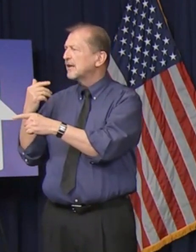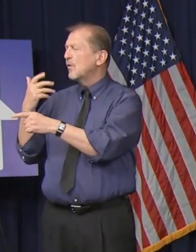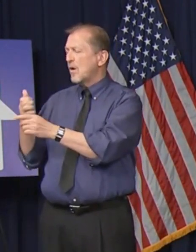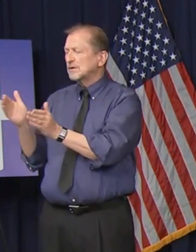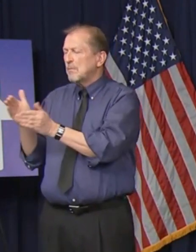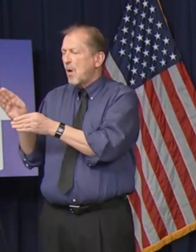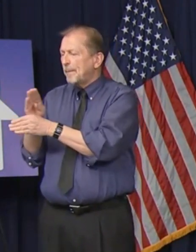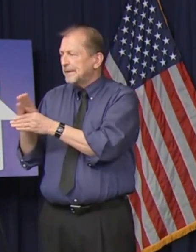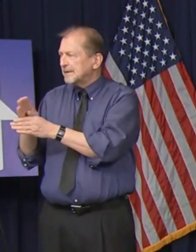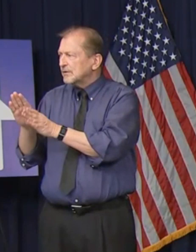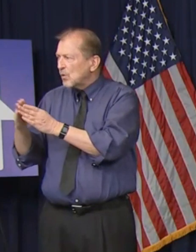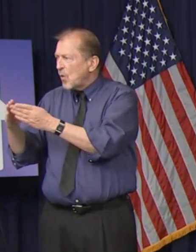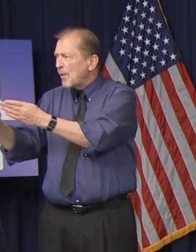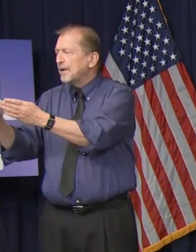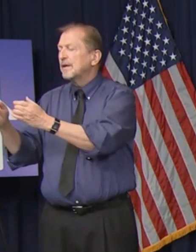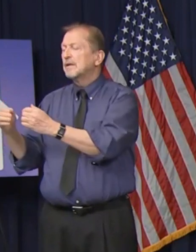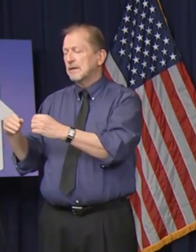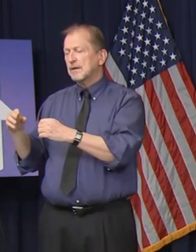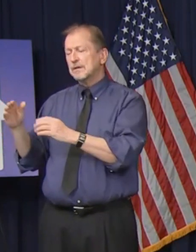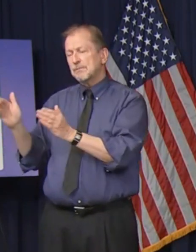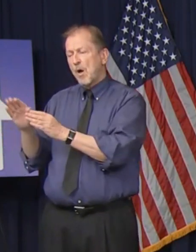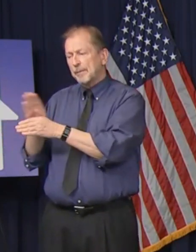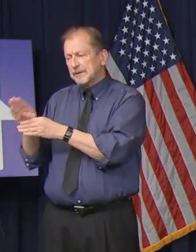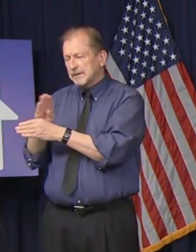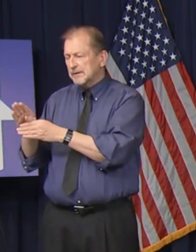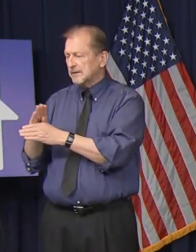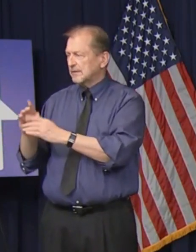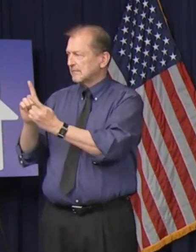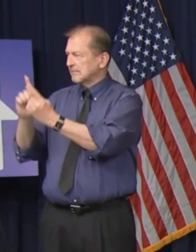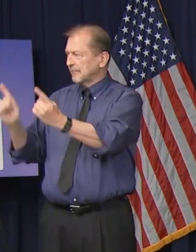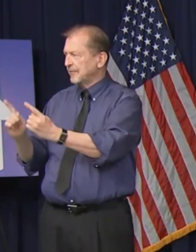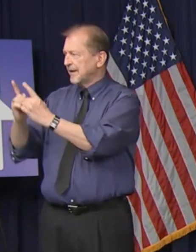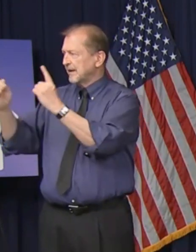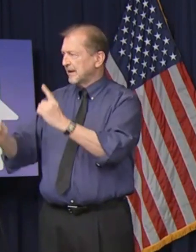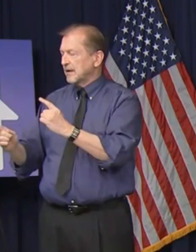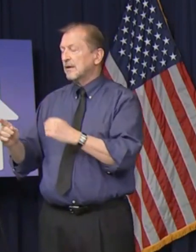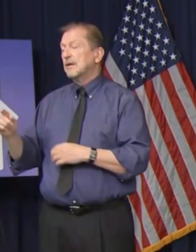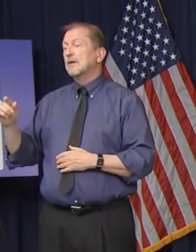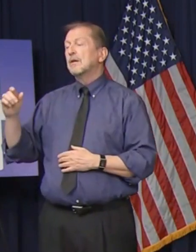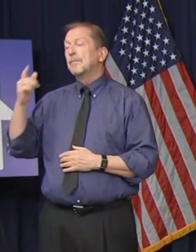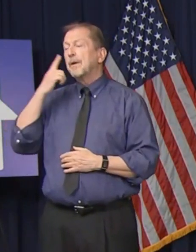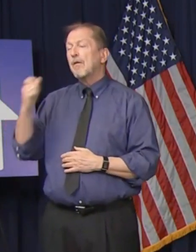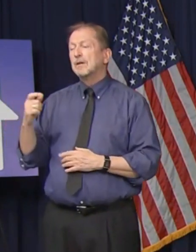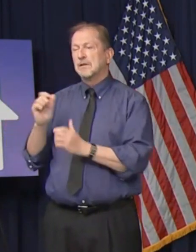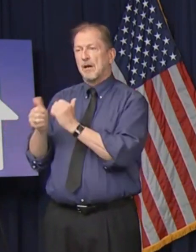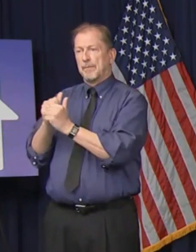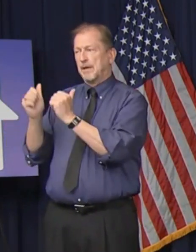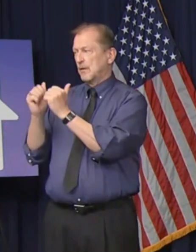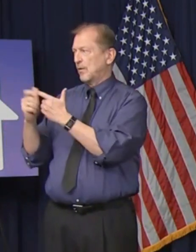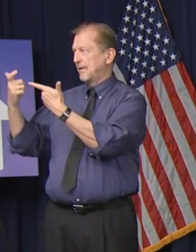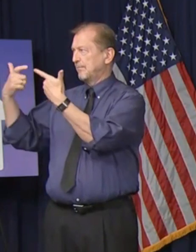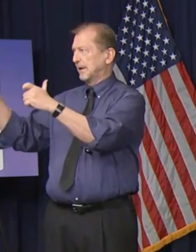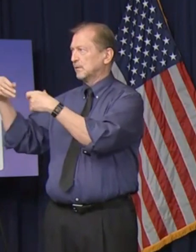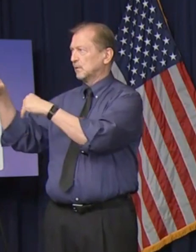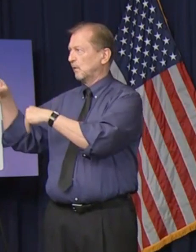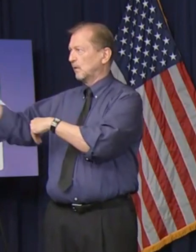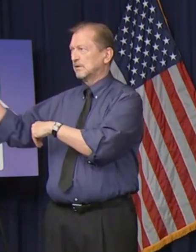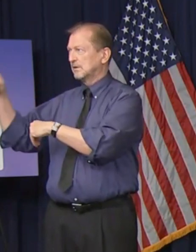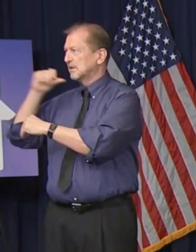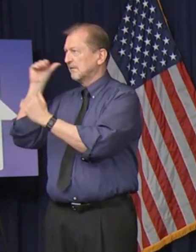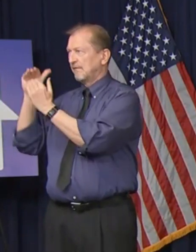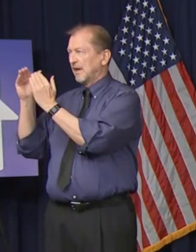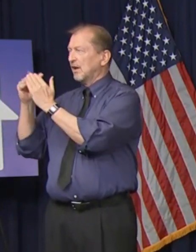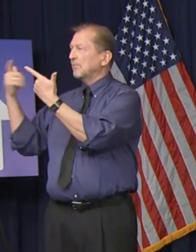to reopen with social distancing, or for you to ban big box stores from selling non-essential goods during the stay-at-home order. Are you considering